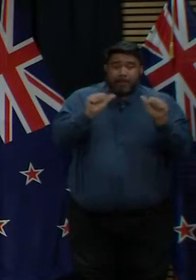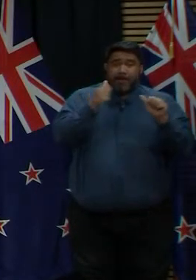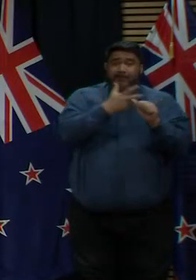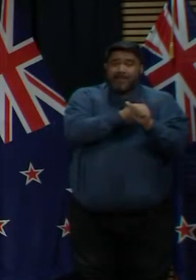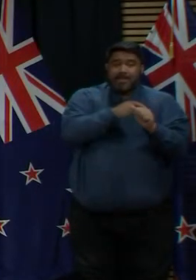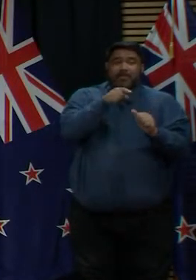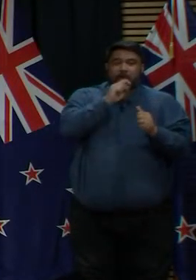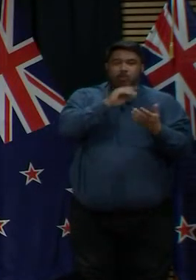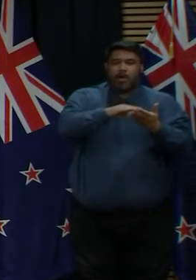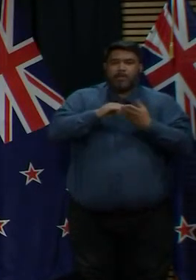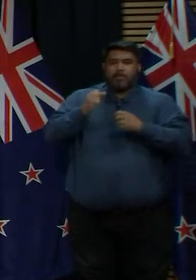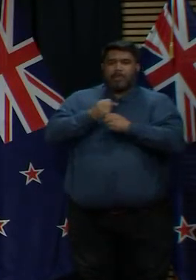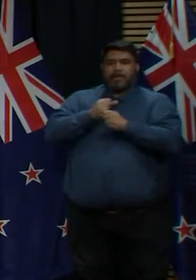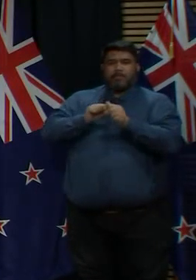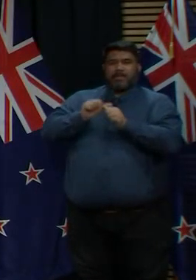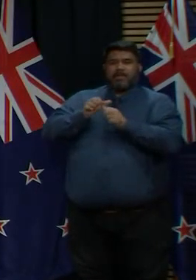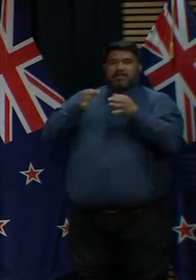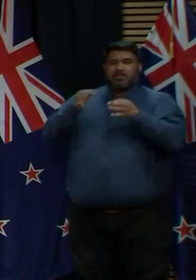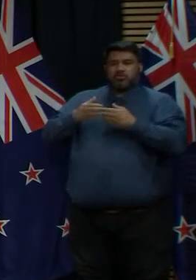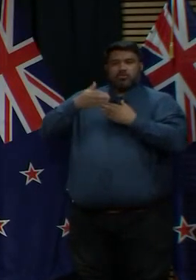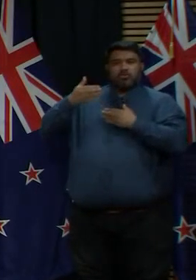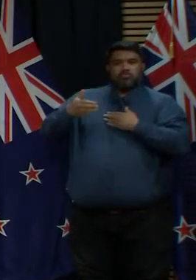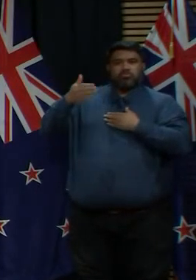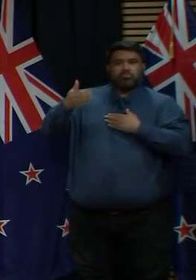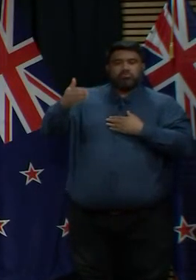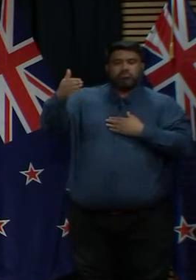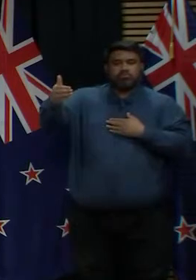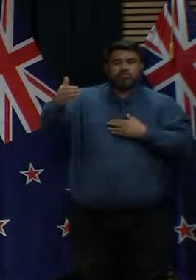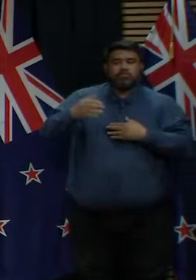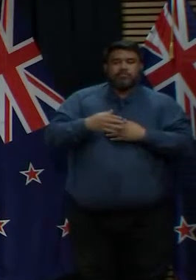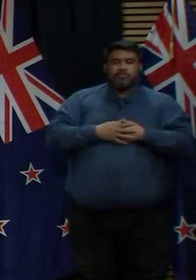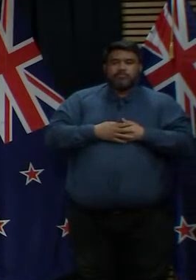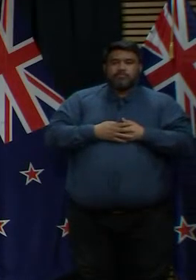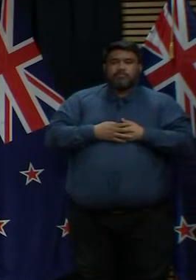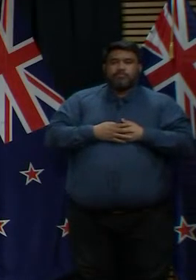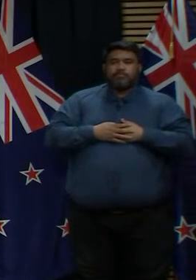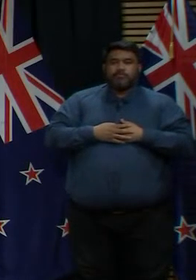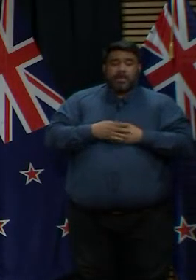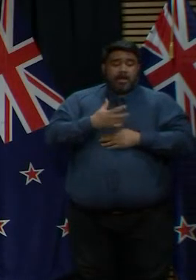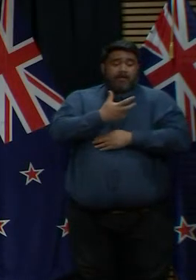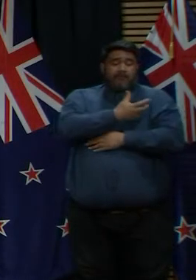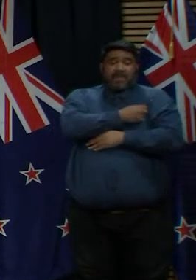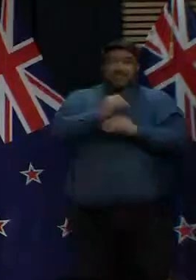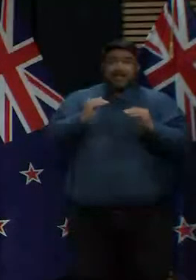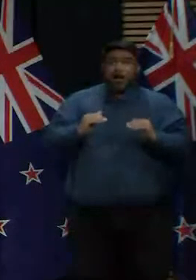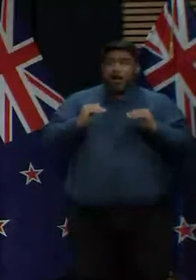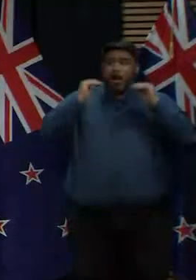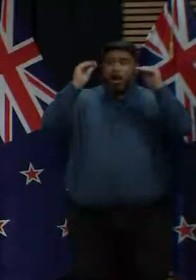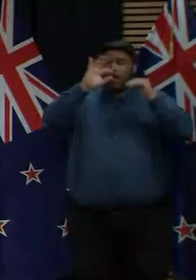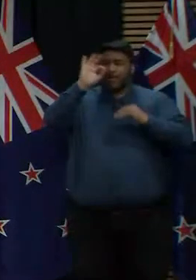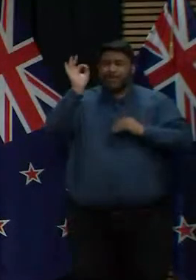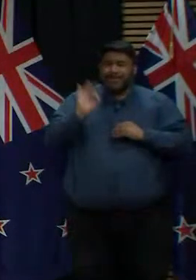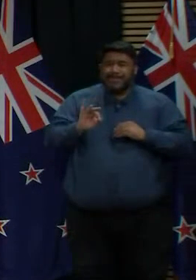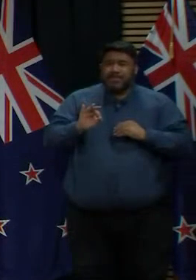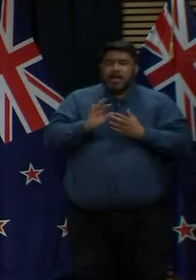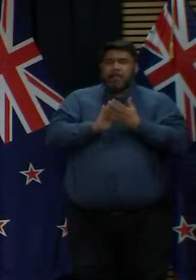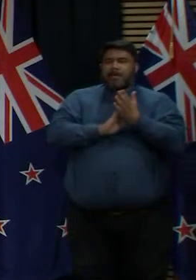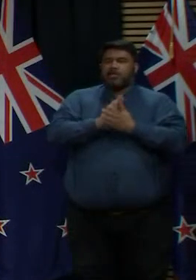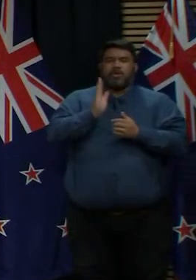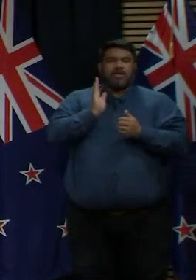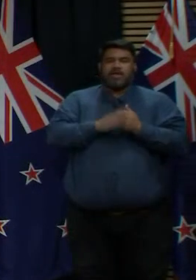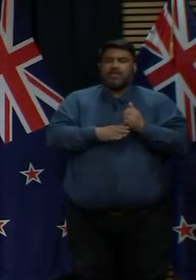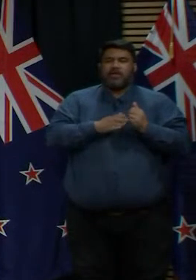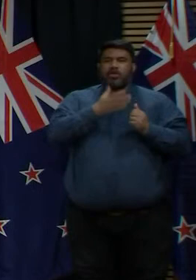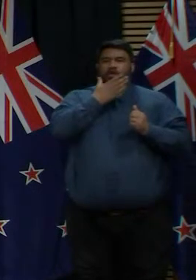to include lockdowns. What we can see is that essentially at very high levels of vaccine, we can take level 4 out of the toolbox and instead set it